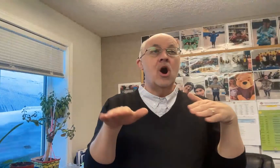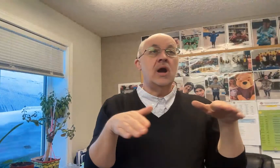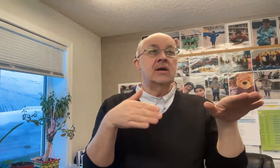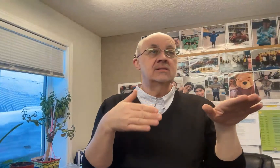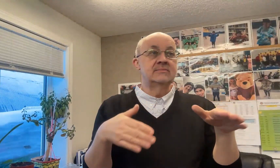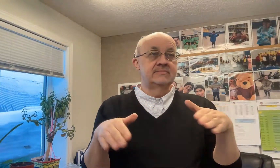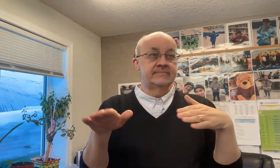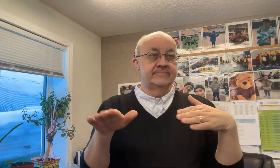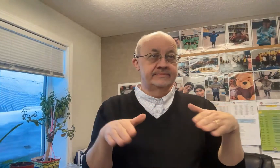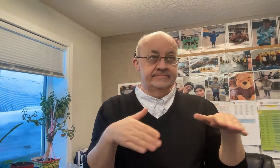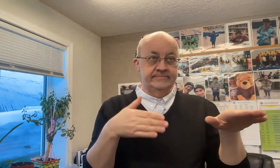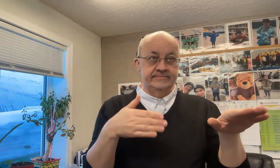Walk.